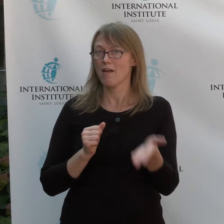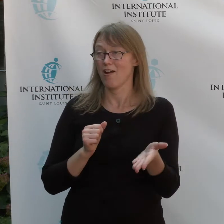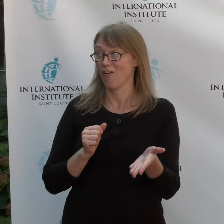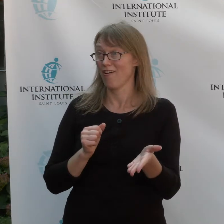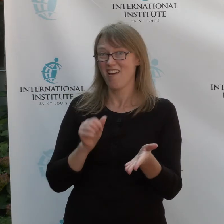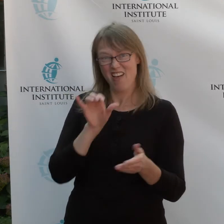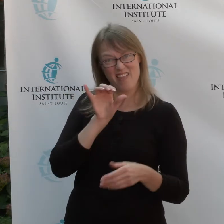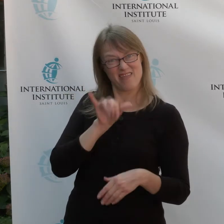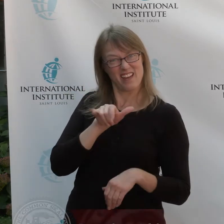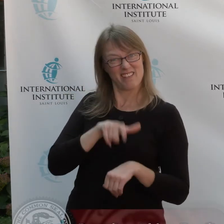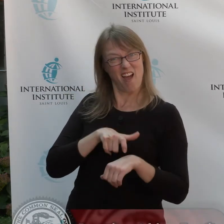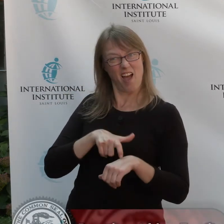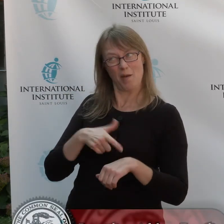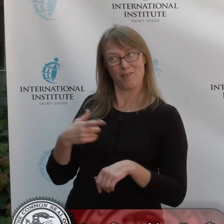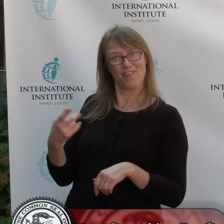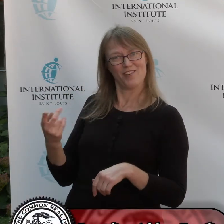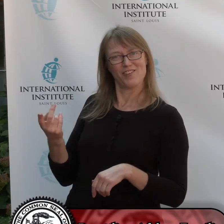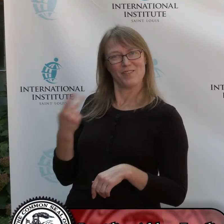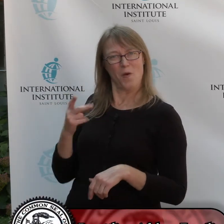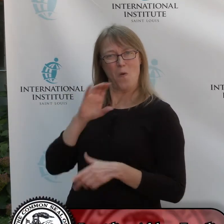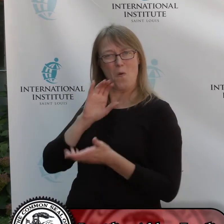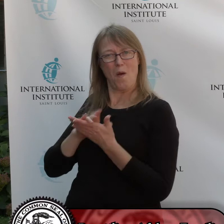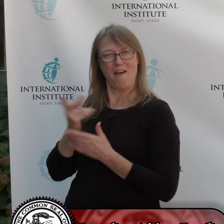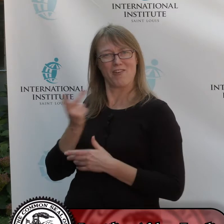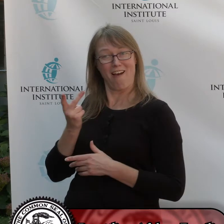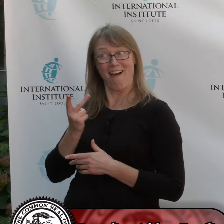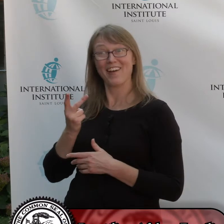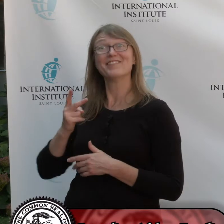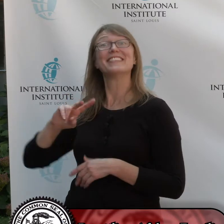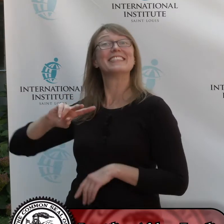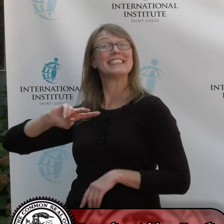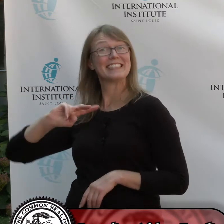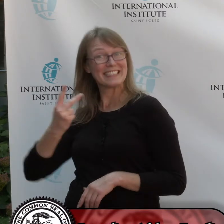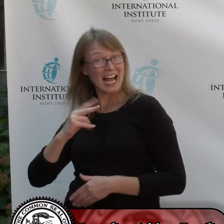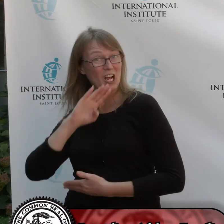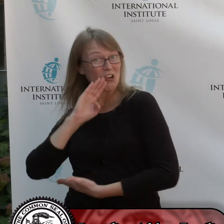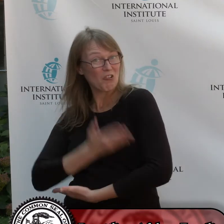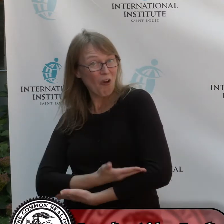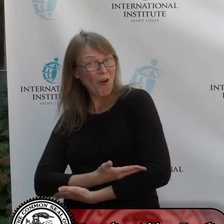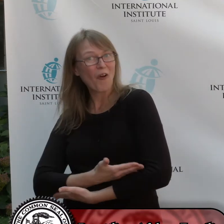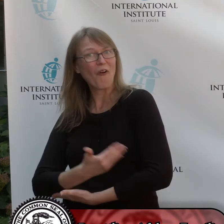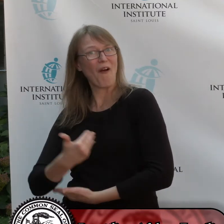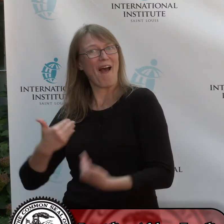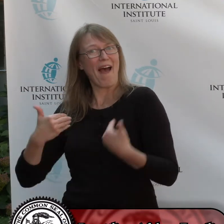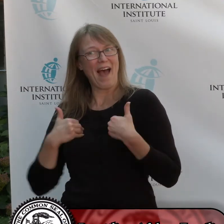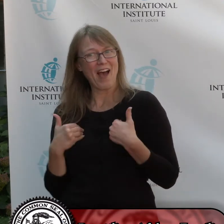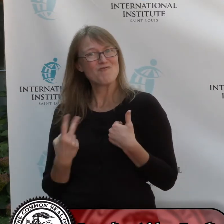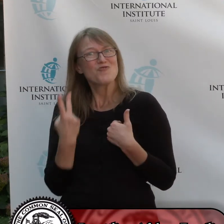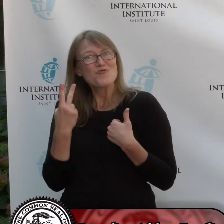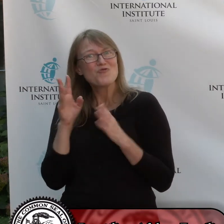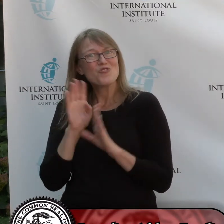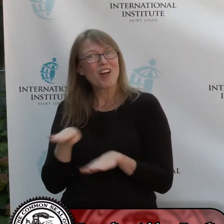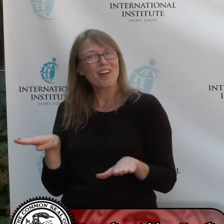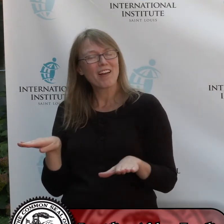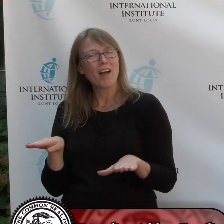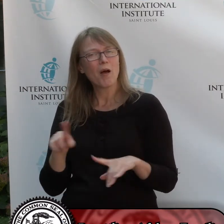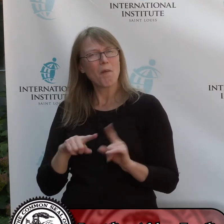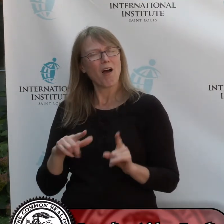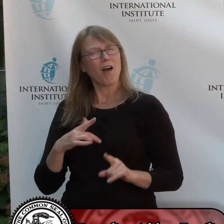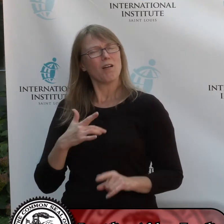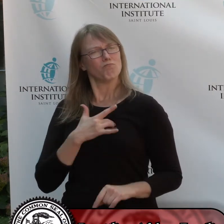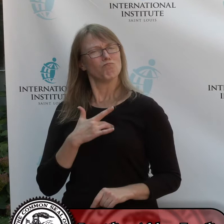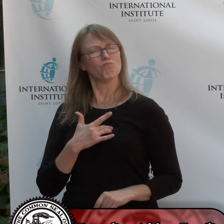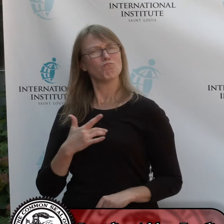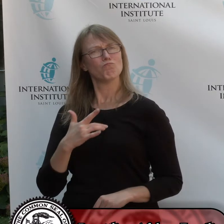daughter. Life was good, but the feeling of being given back to the community was getting stronger. Both my wife and I would volunteer at